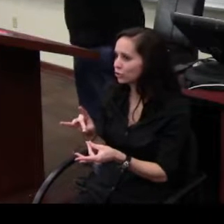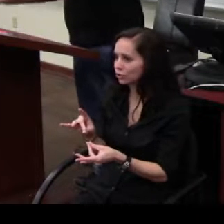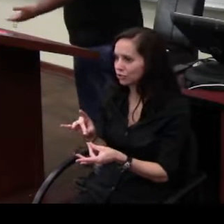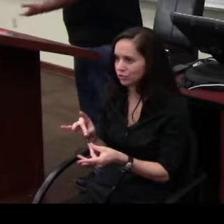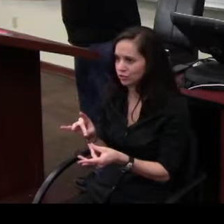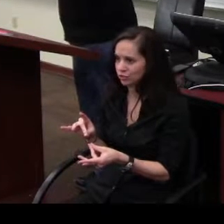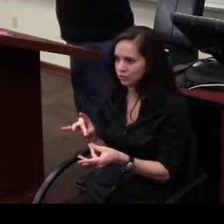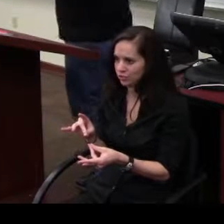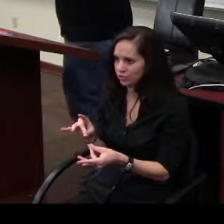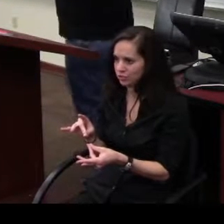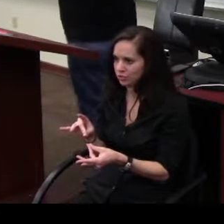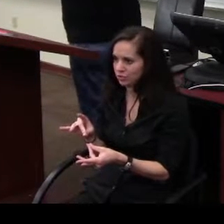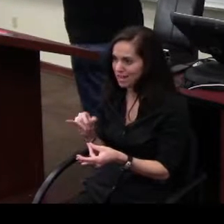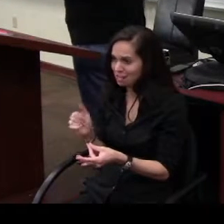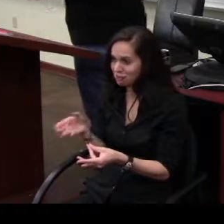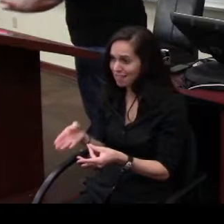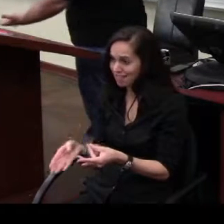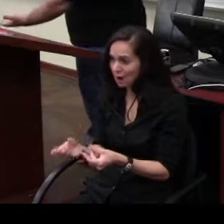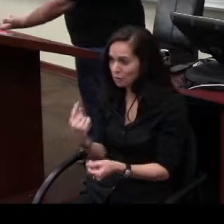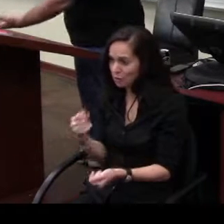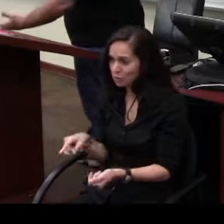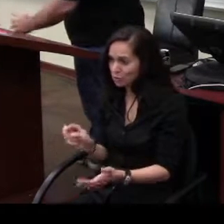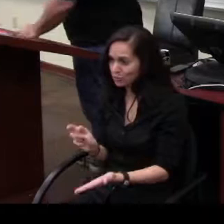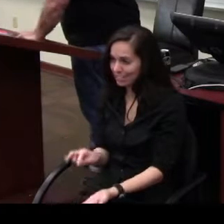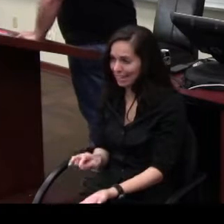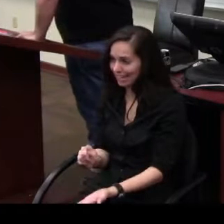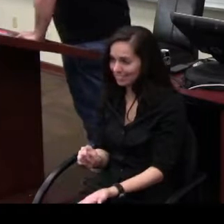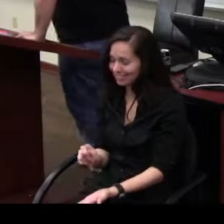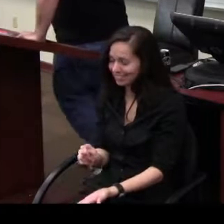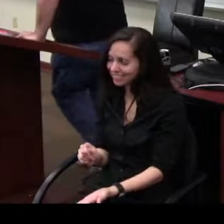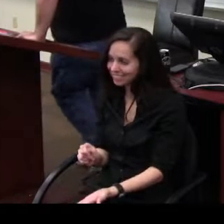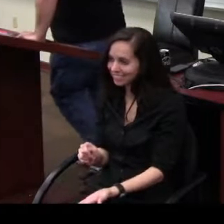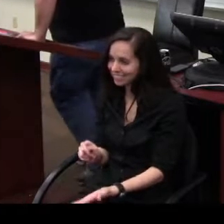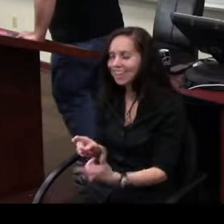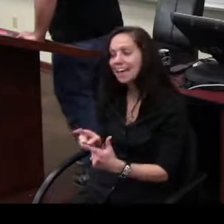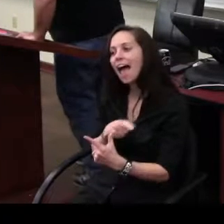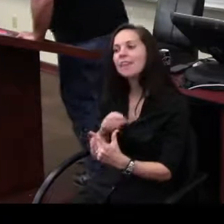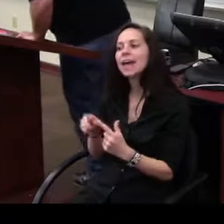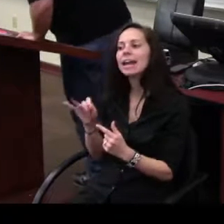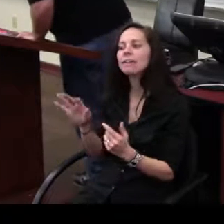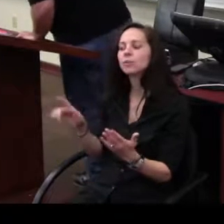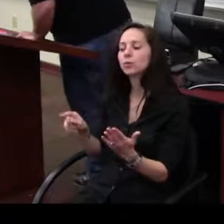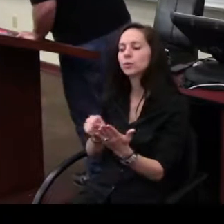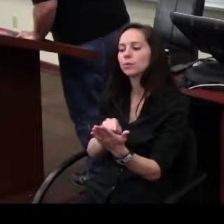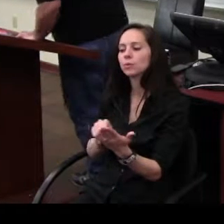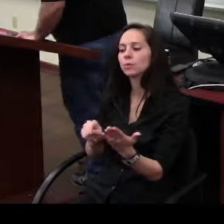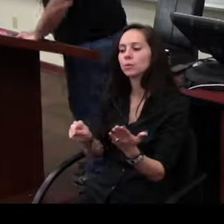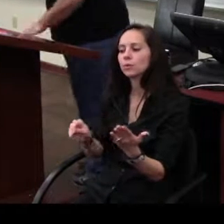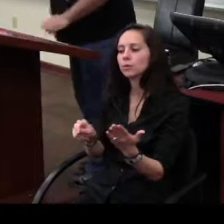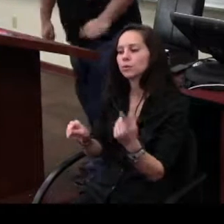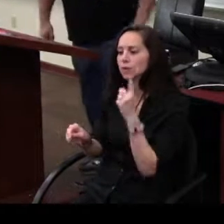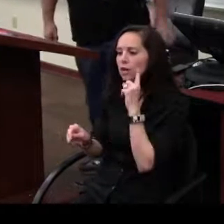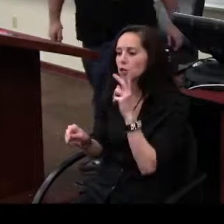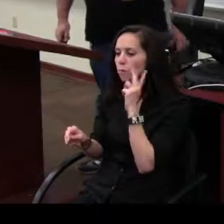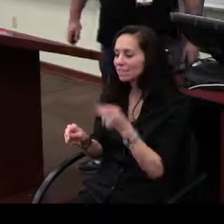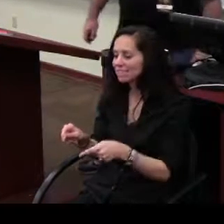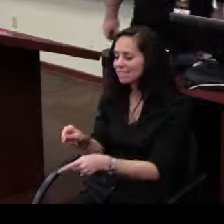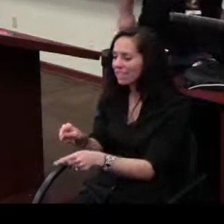right? It's right there for you to see, okay? And then, of course, if you hover, it goes to wherever that